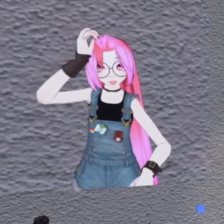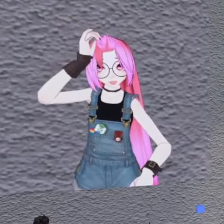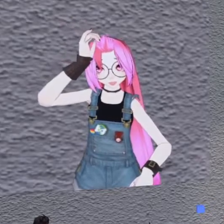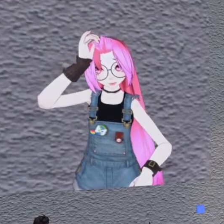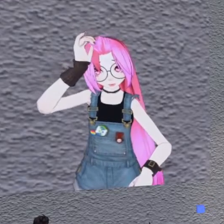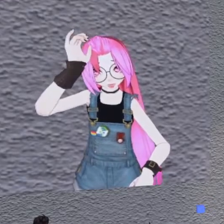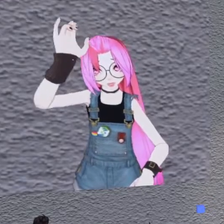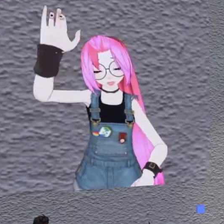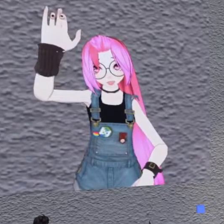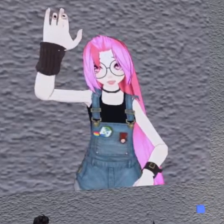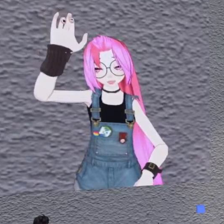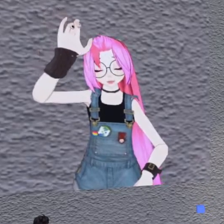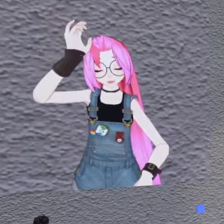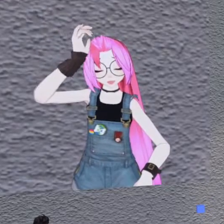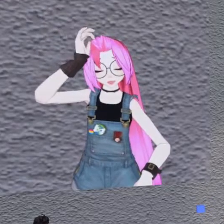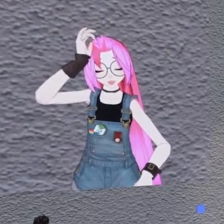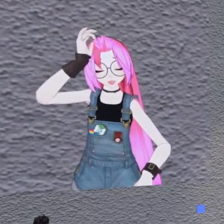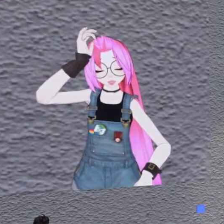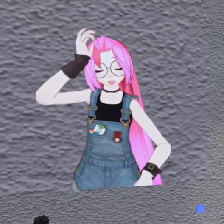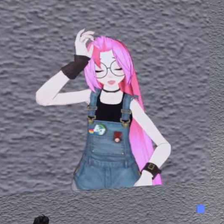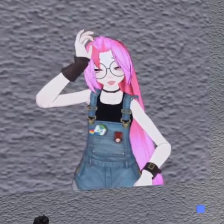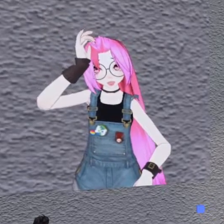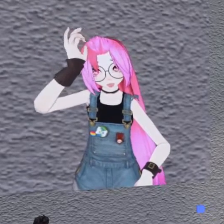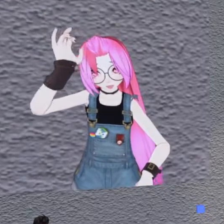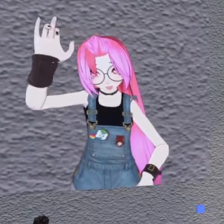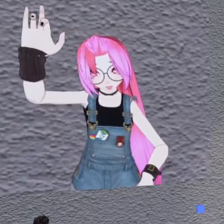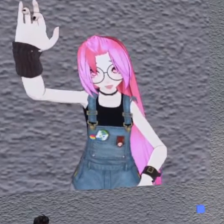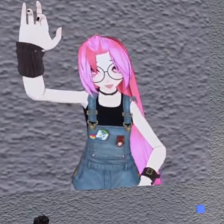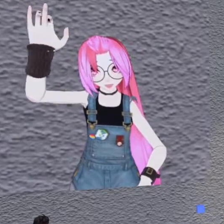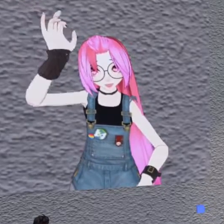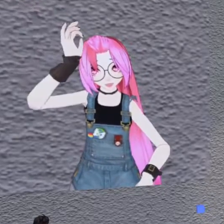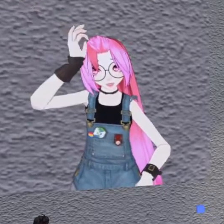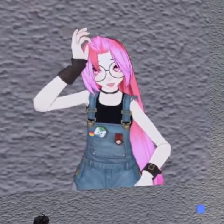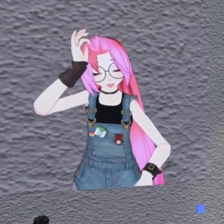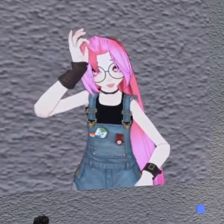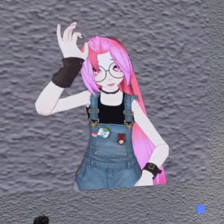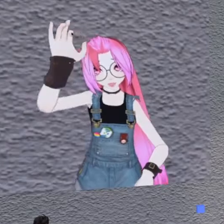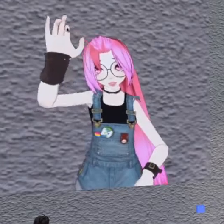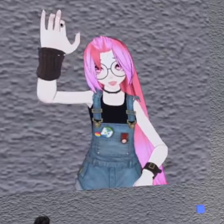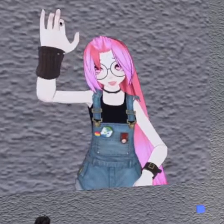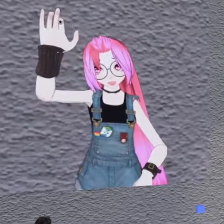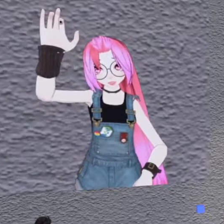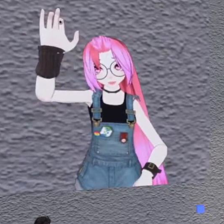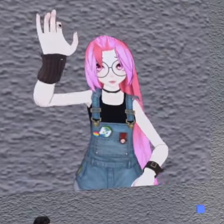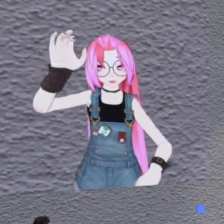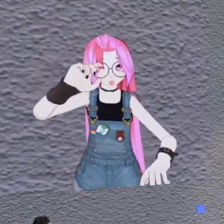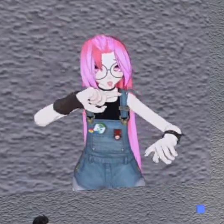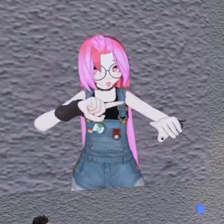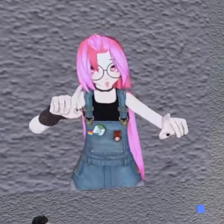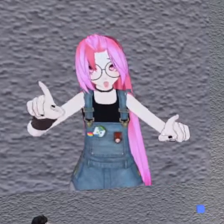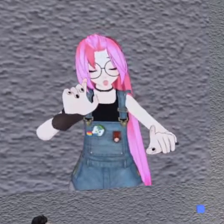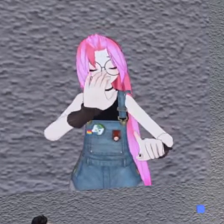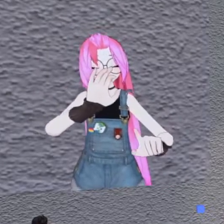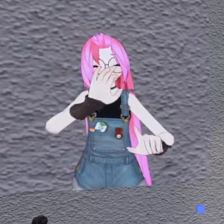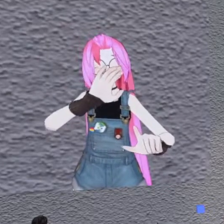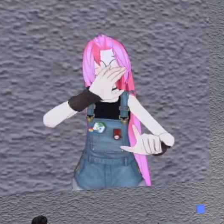this. Context. You start like this and you go forward. Context. And the other one